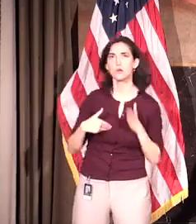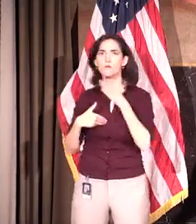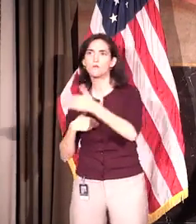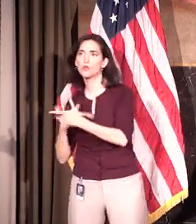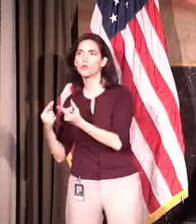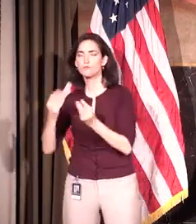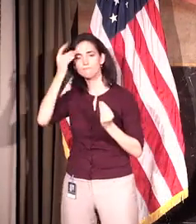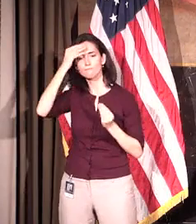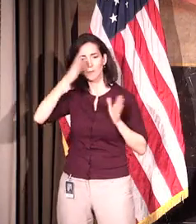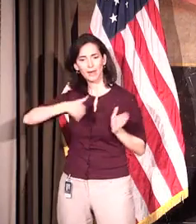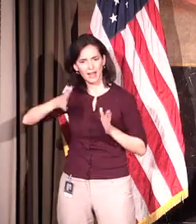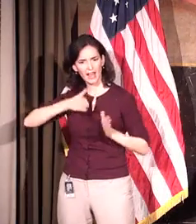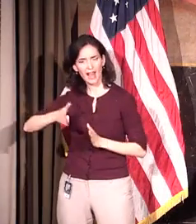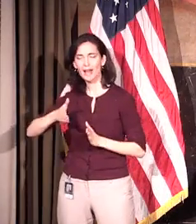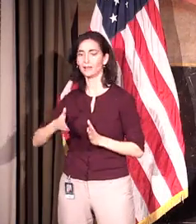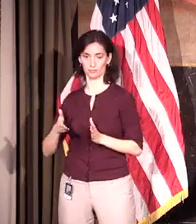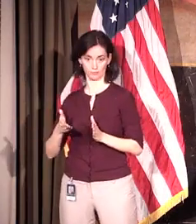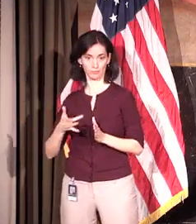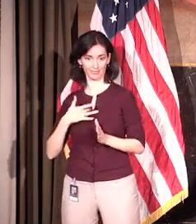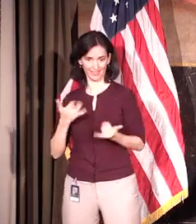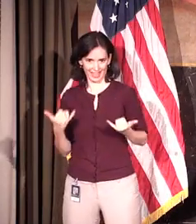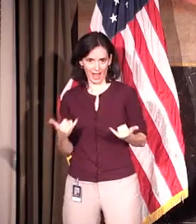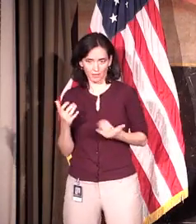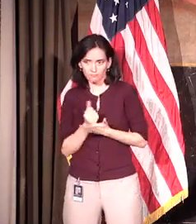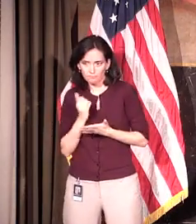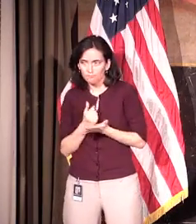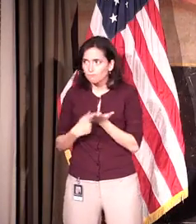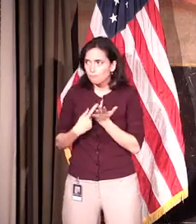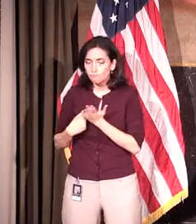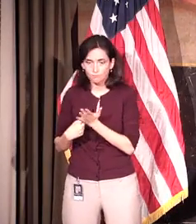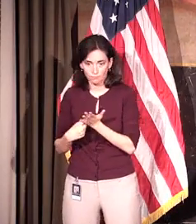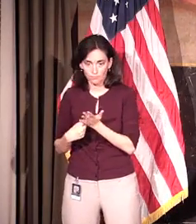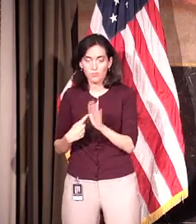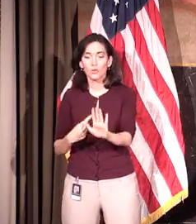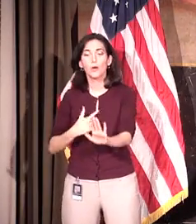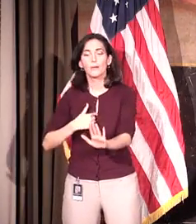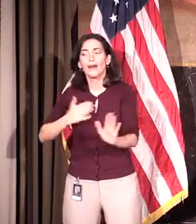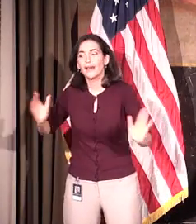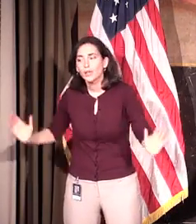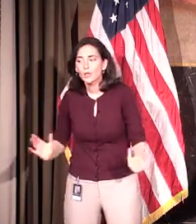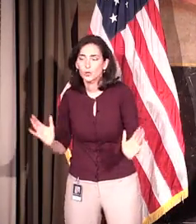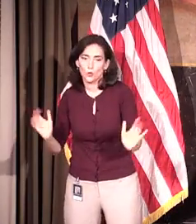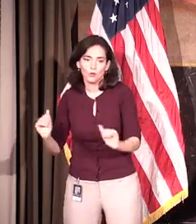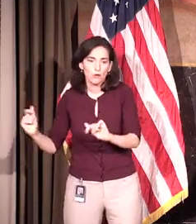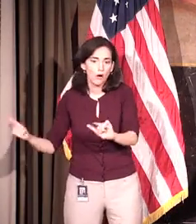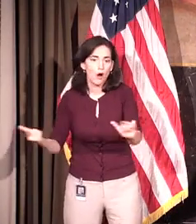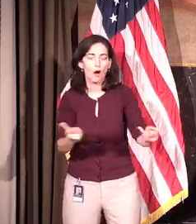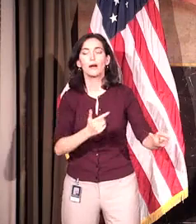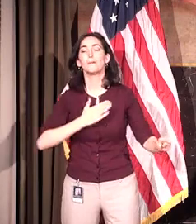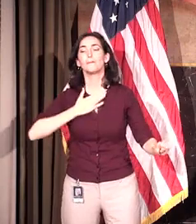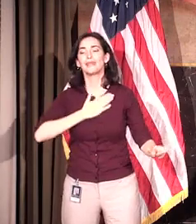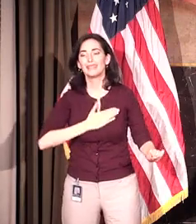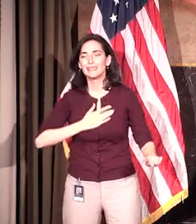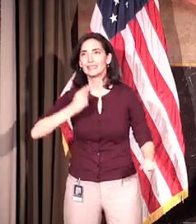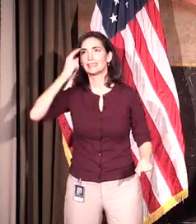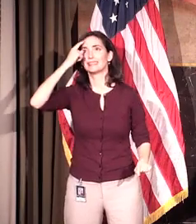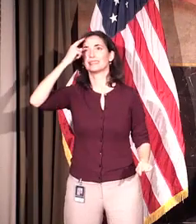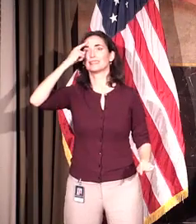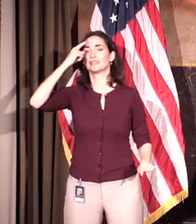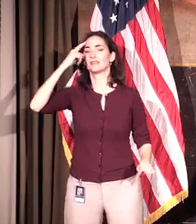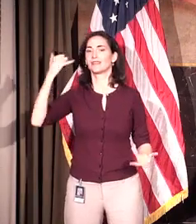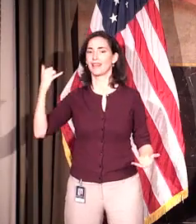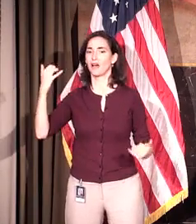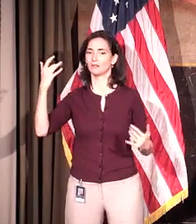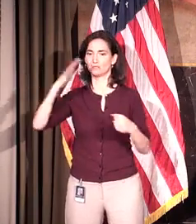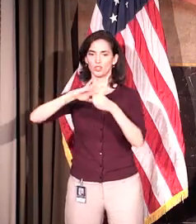and what are our activities going to be. I'm encouraging everyone to please be mindful of this public health